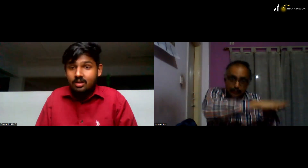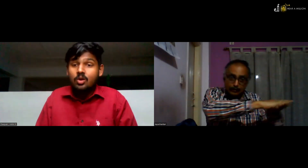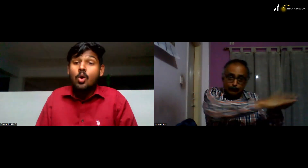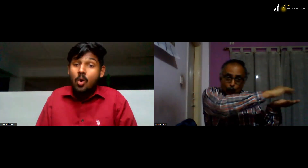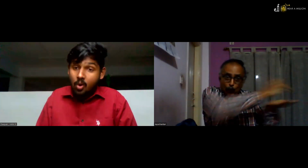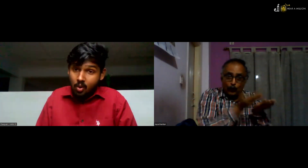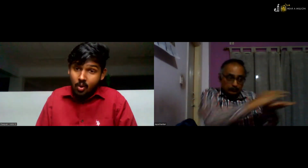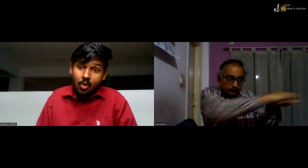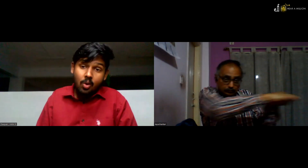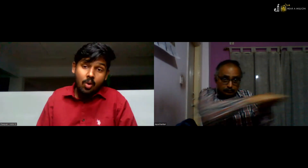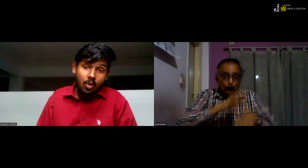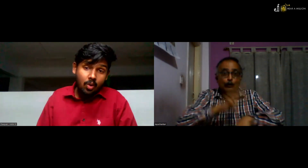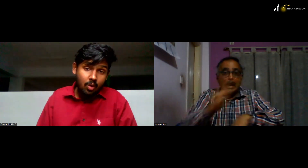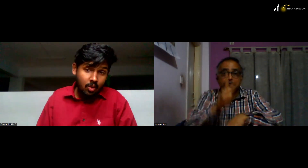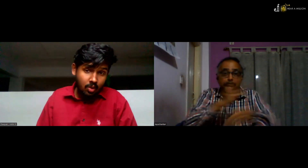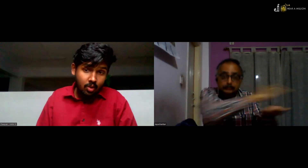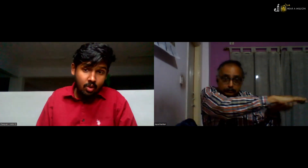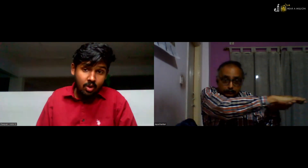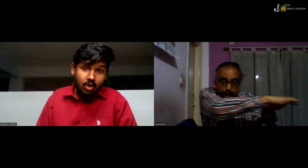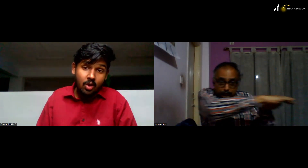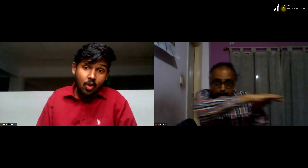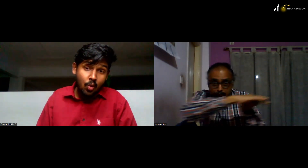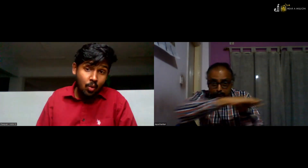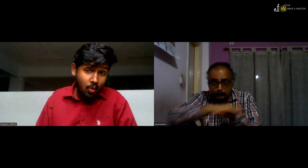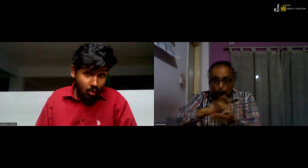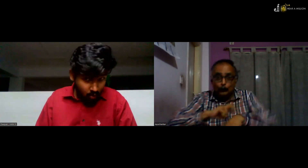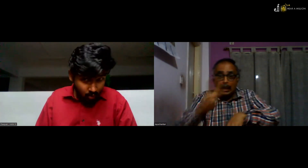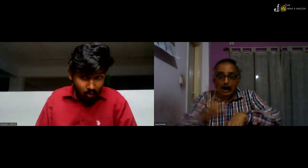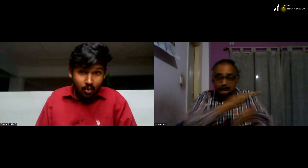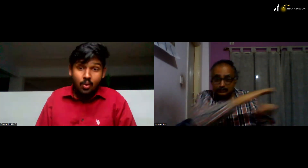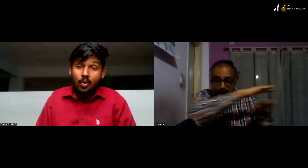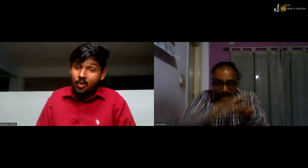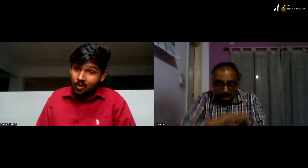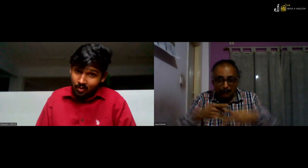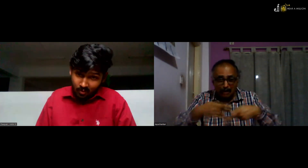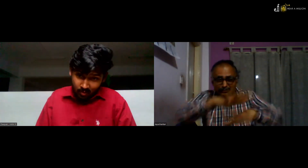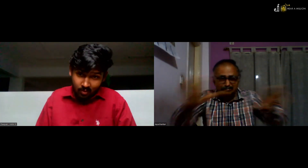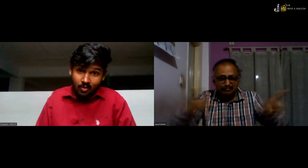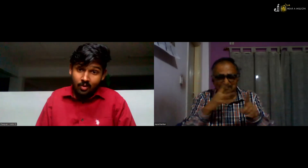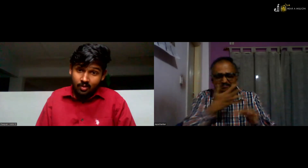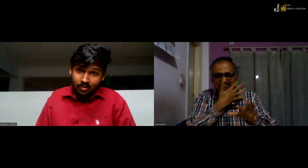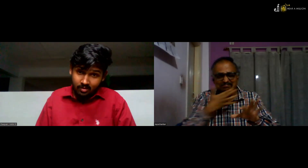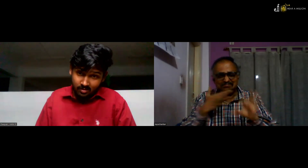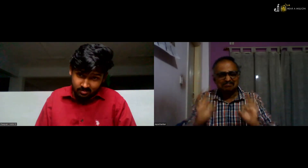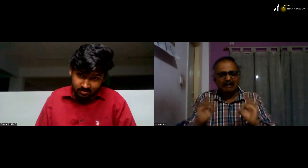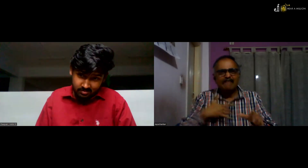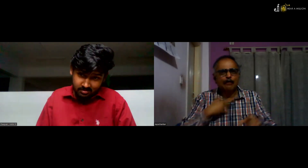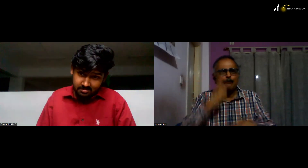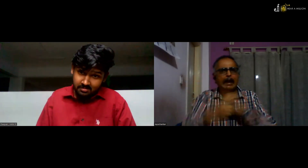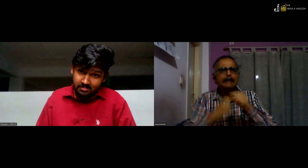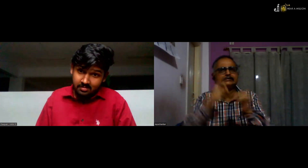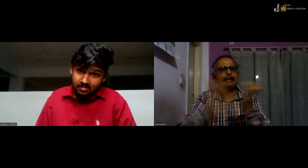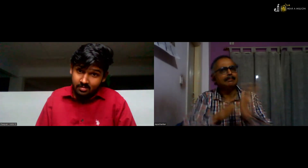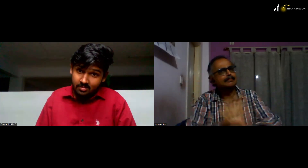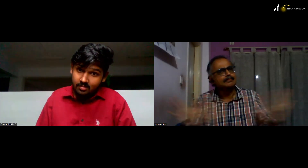we went through the bus, and our bus stopped over there. So it took around 2 hours, to reach the place, and